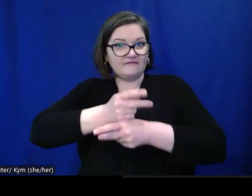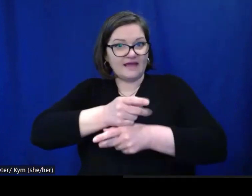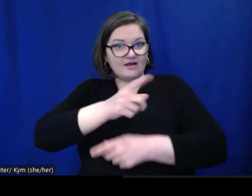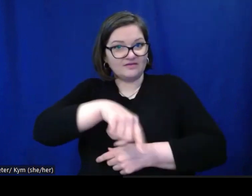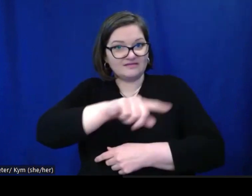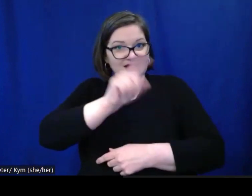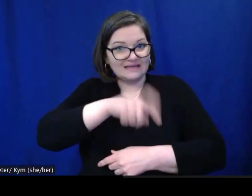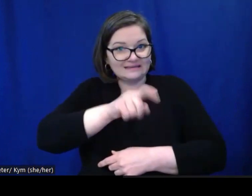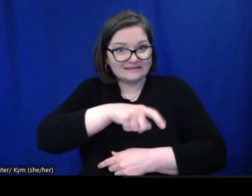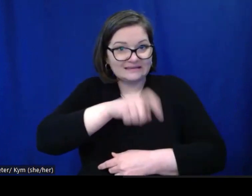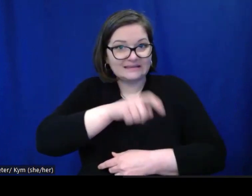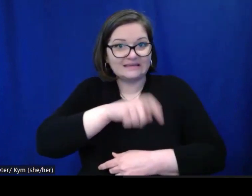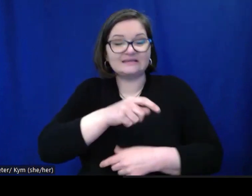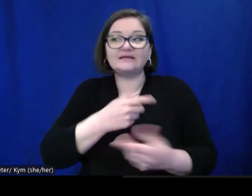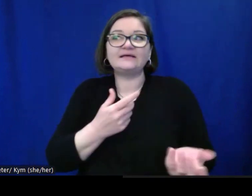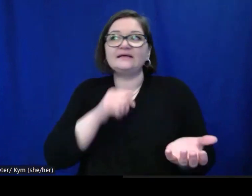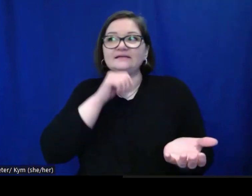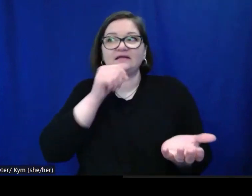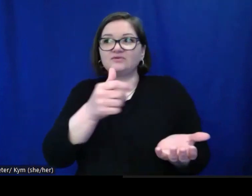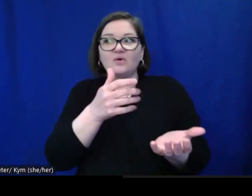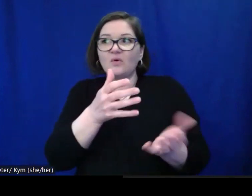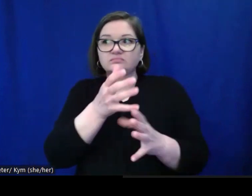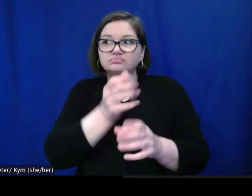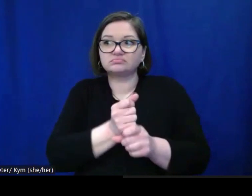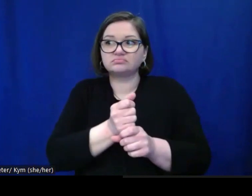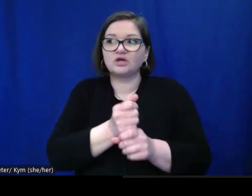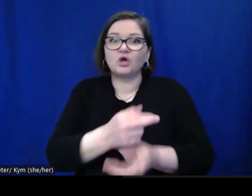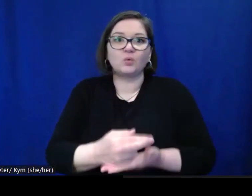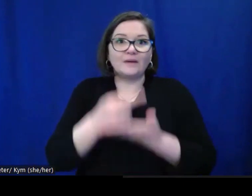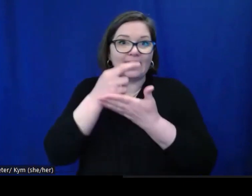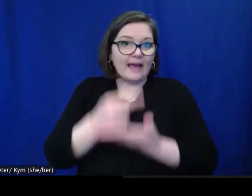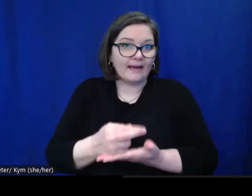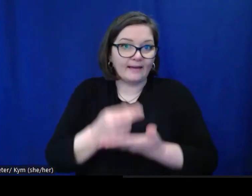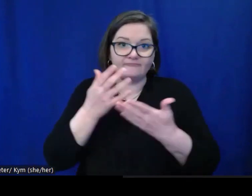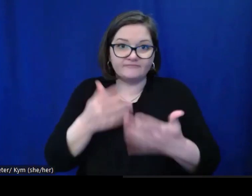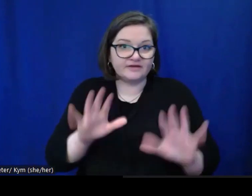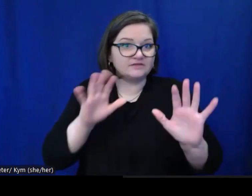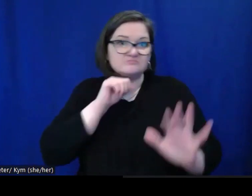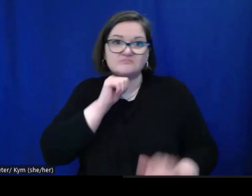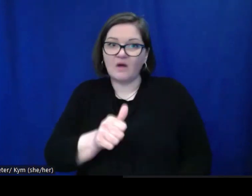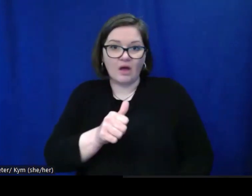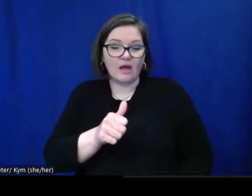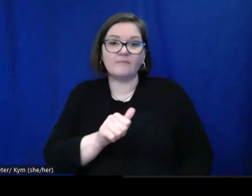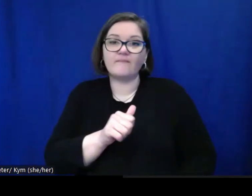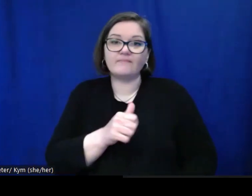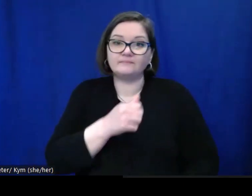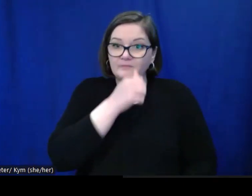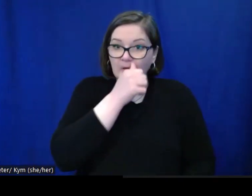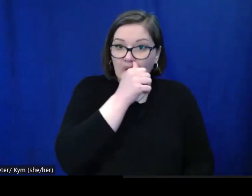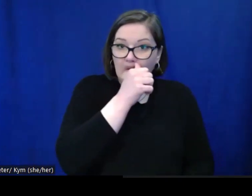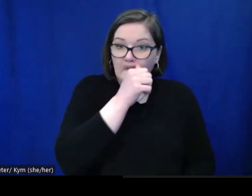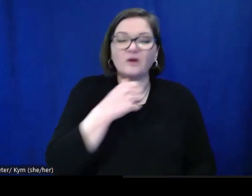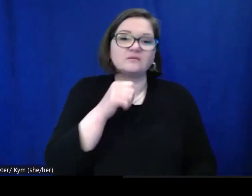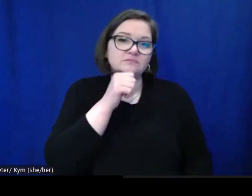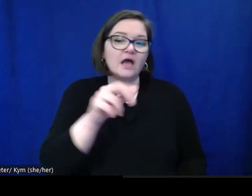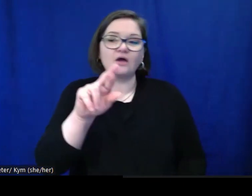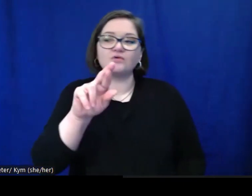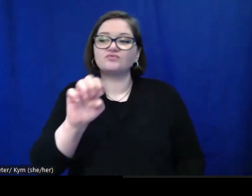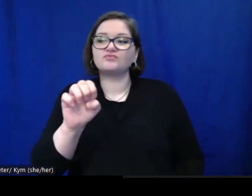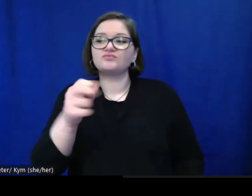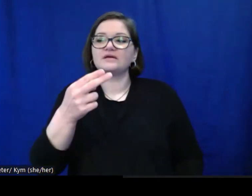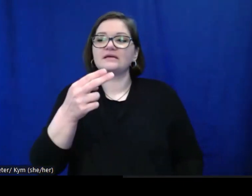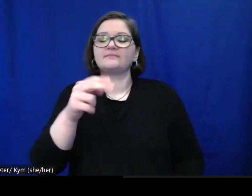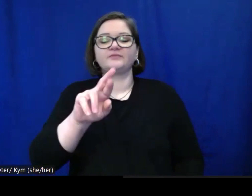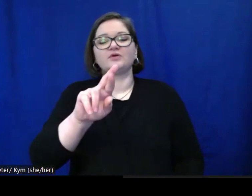to have. They did not get rehabilitated and are now fully capable